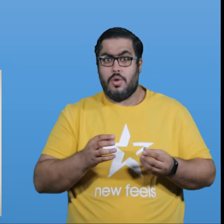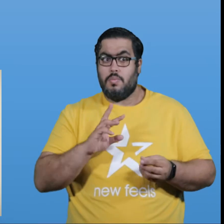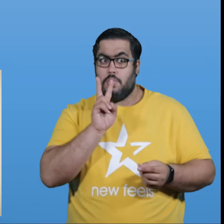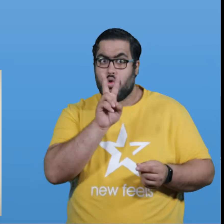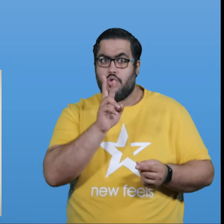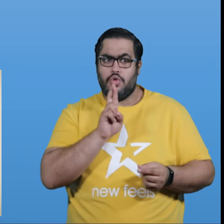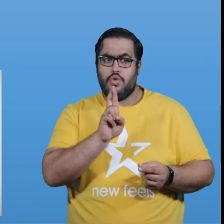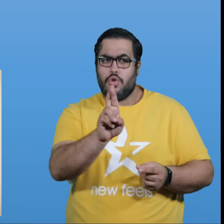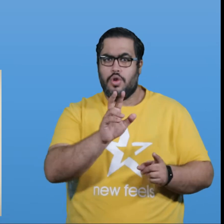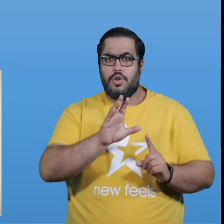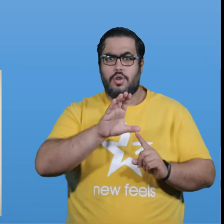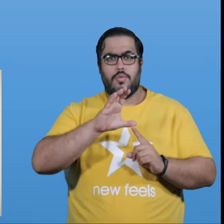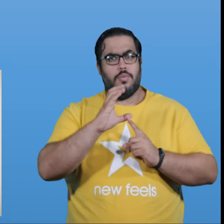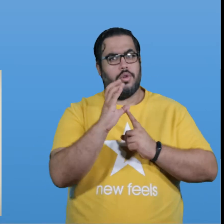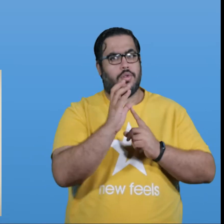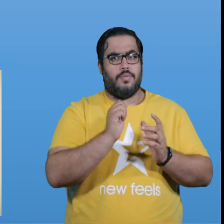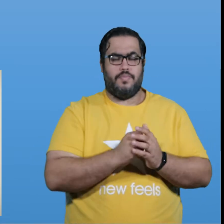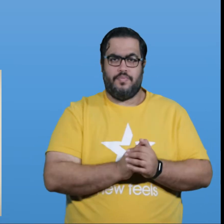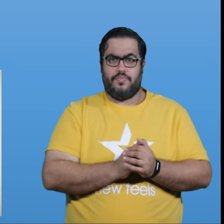just like the image you see here.